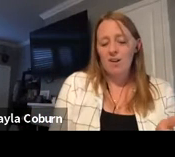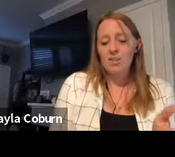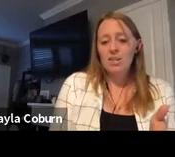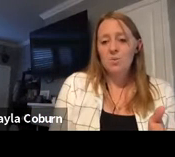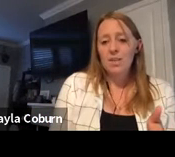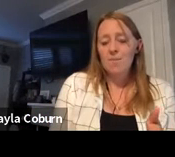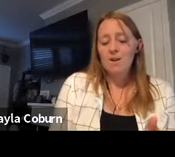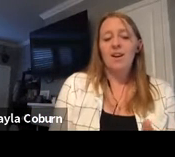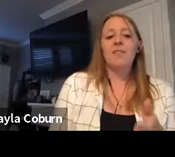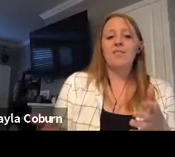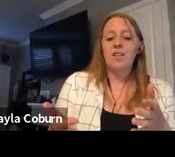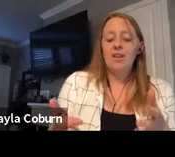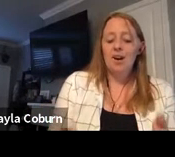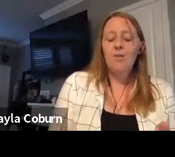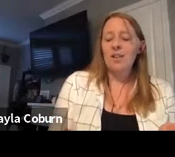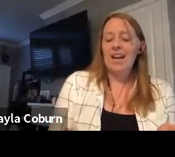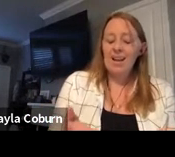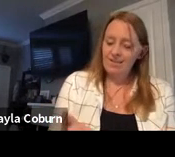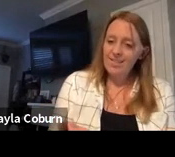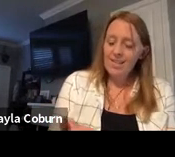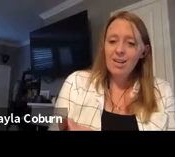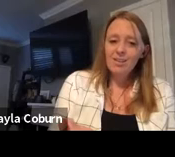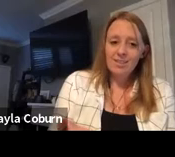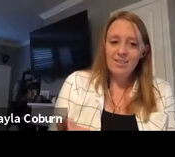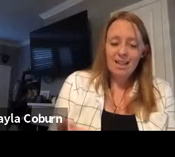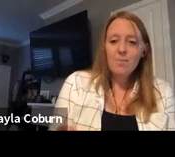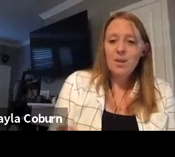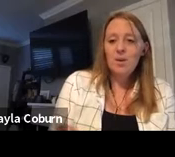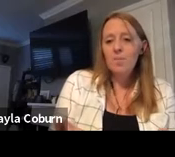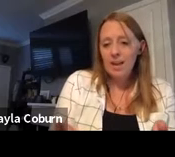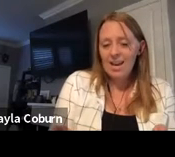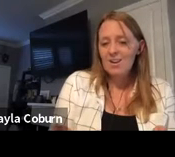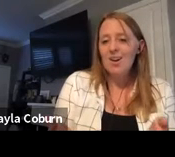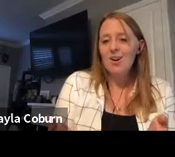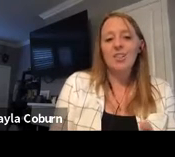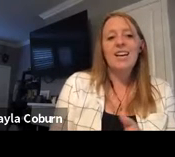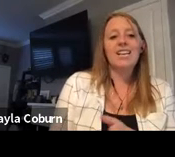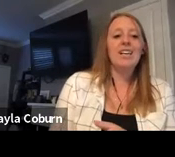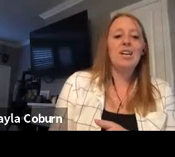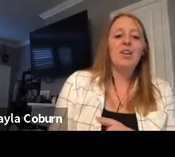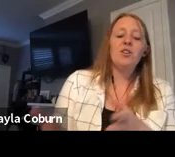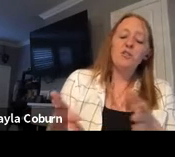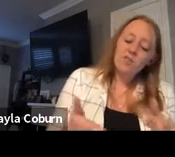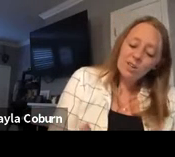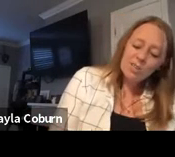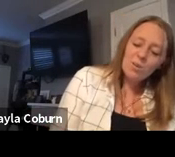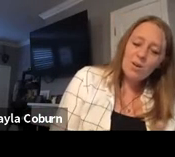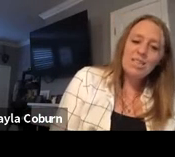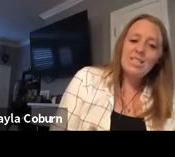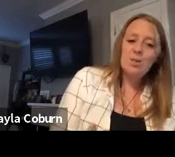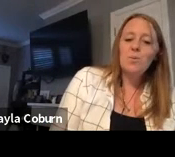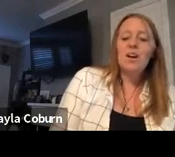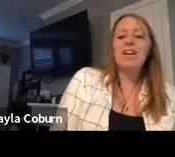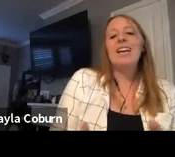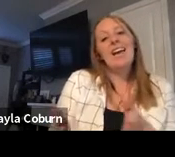a conversation with them of, oh, like I see that you're telling me you want to play or that you're all done. First, we're going